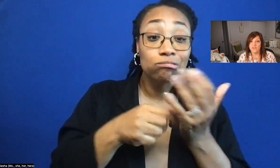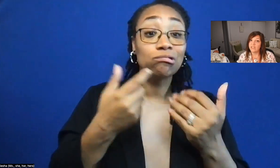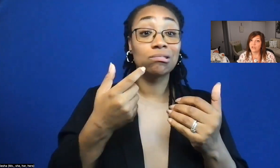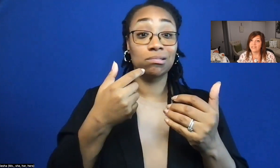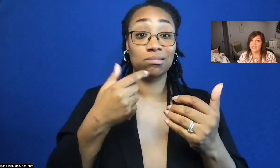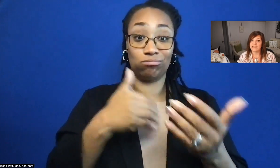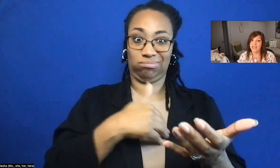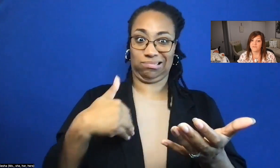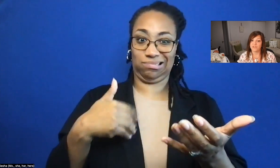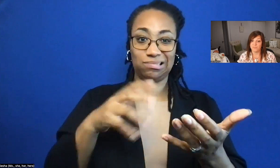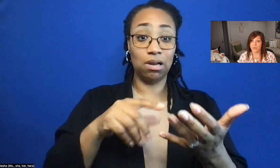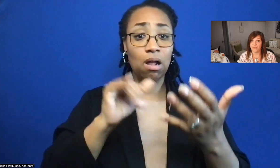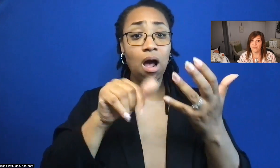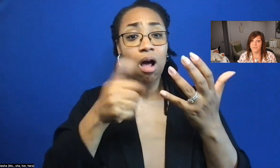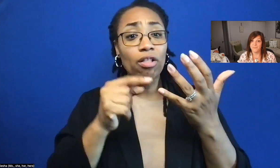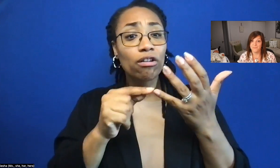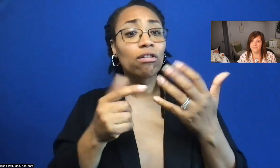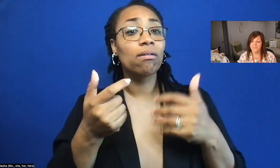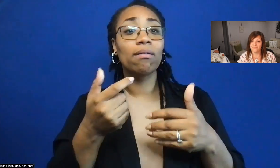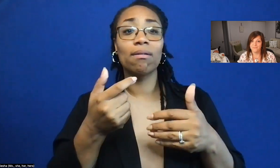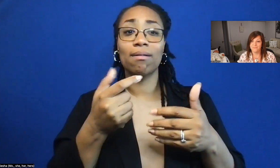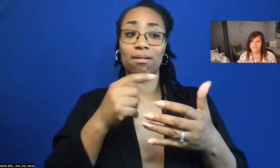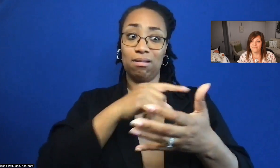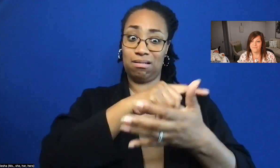enough in the early days after birth.